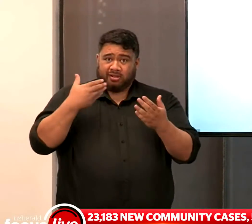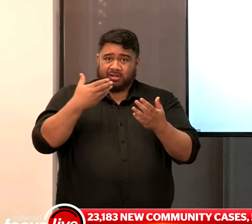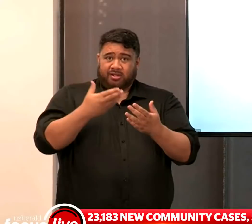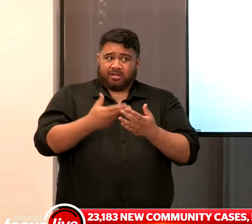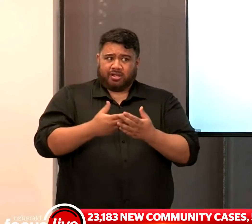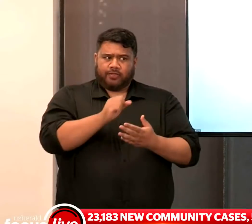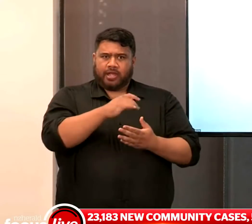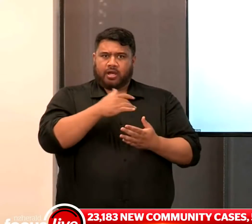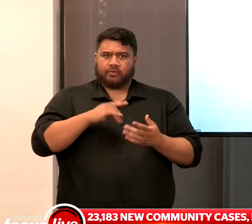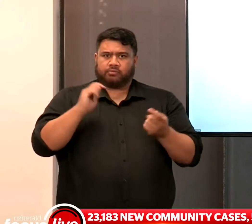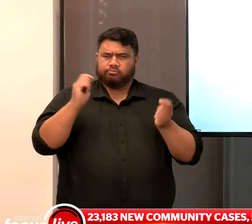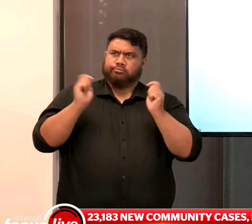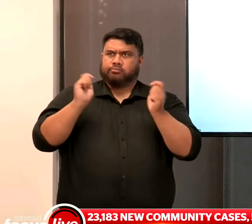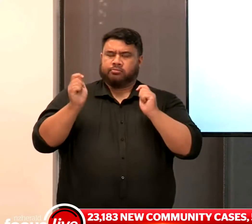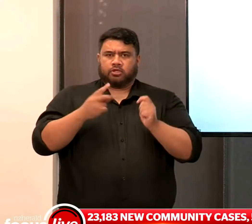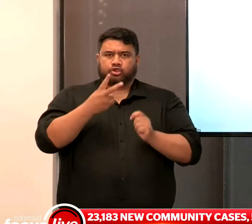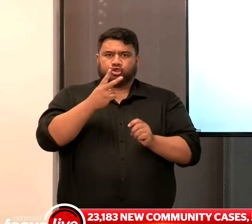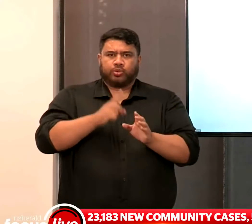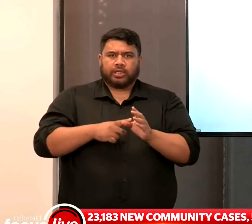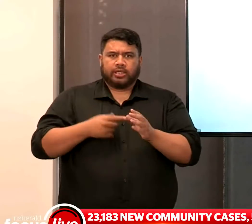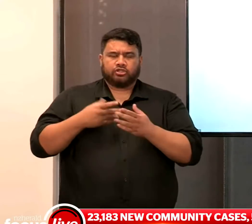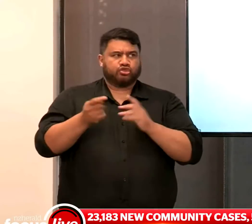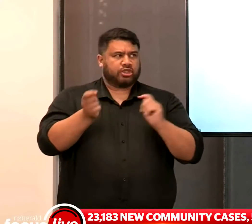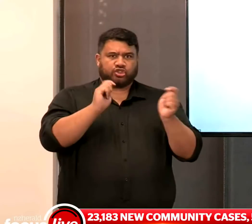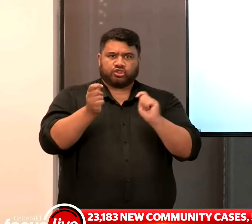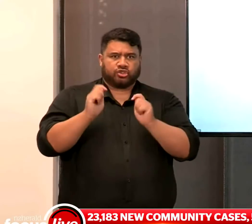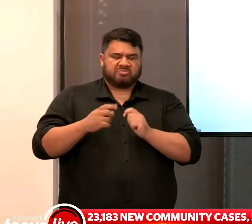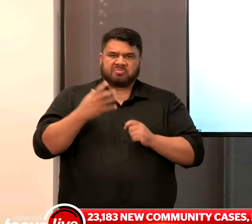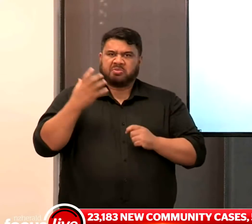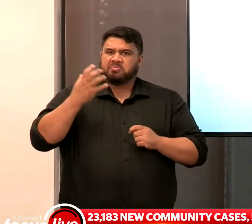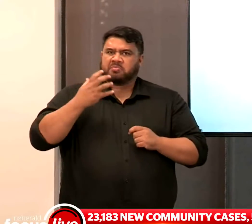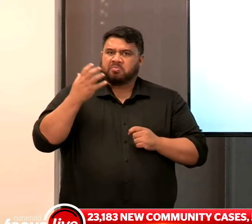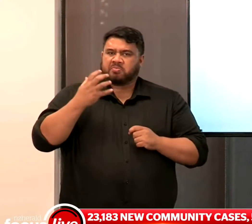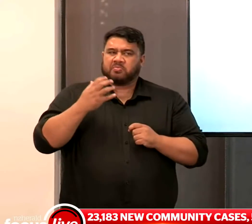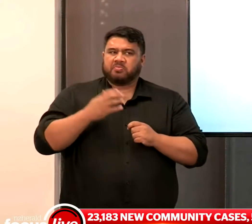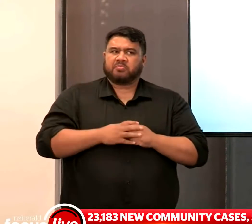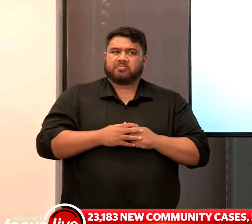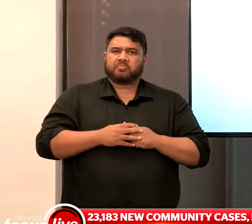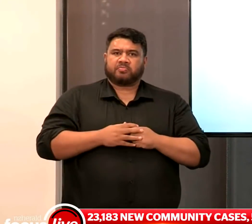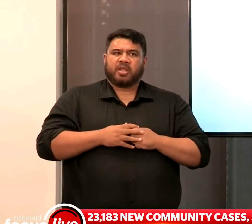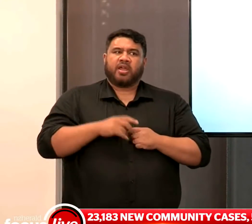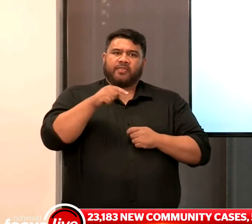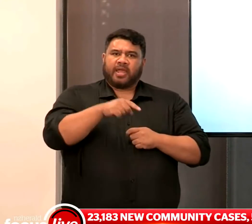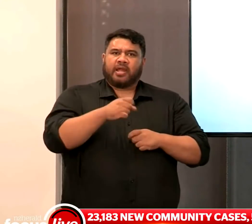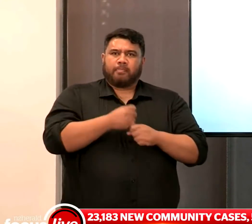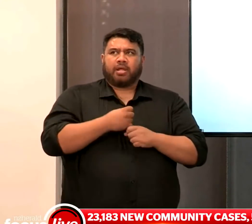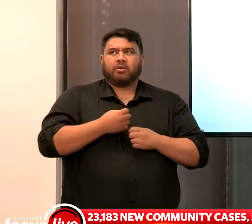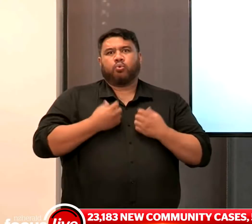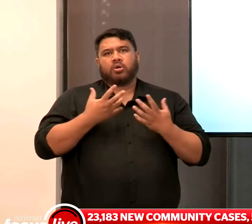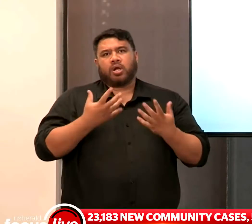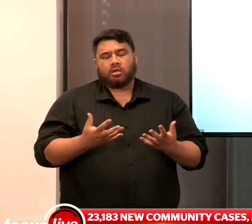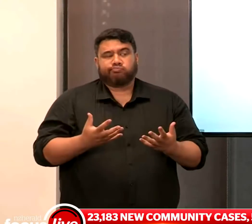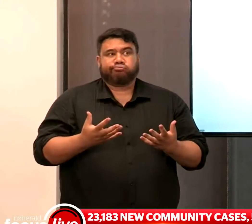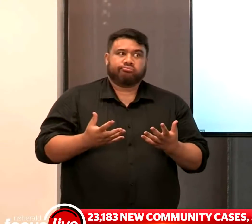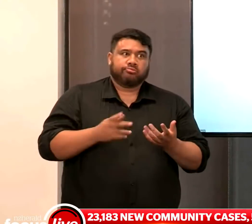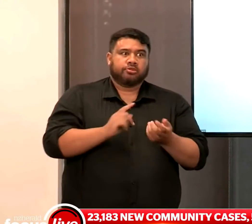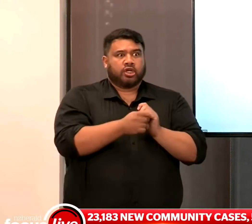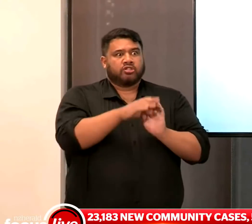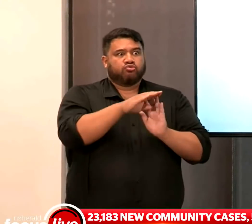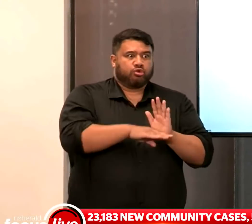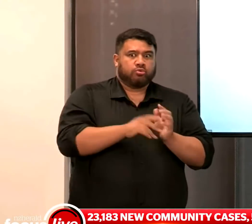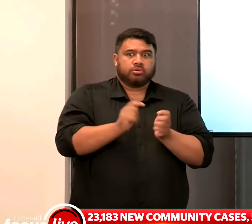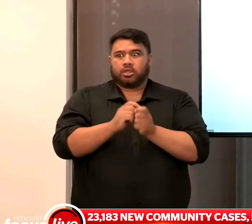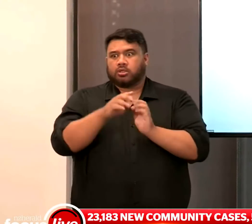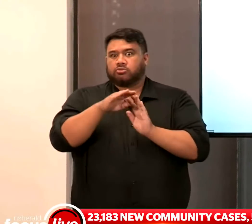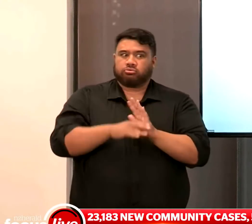of change during the last 2 years and throughout the pandemic. And that is tiring. And when we now find ourselves